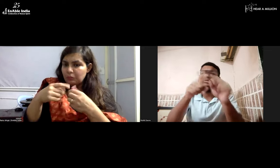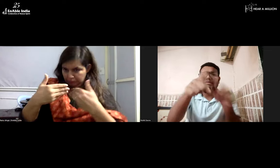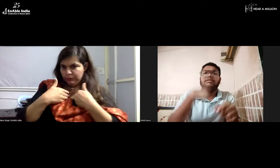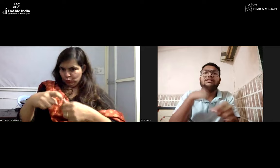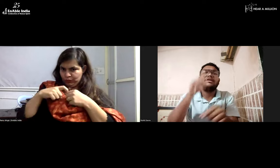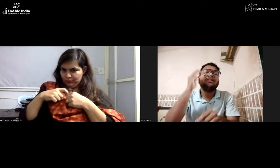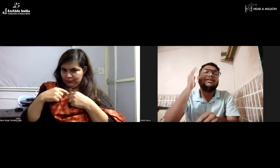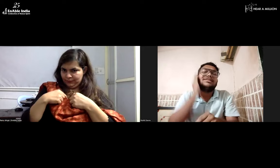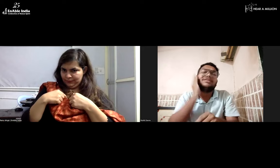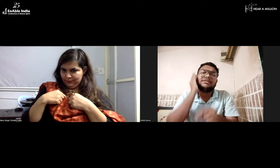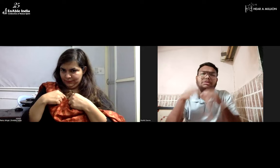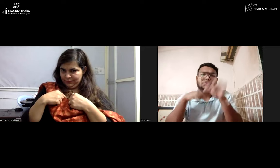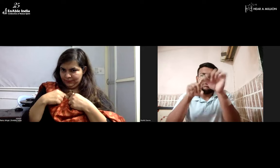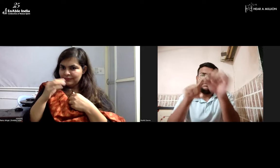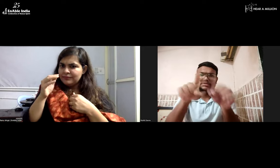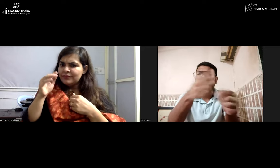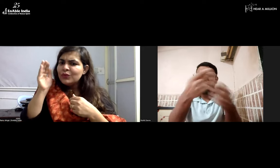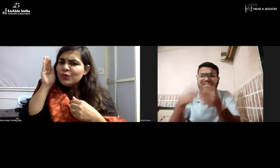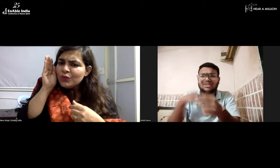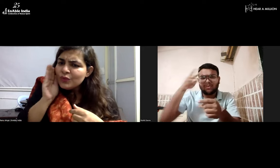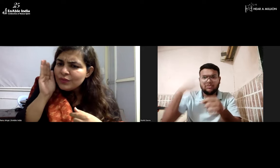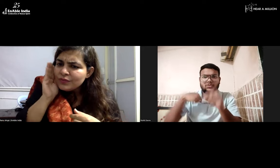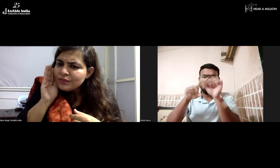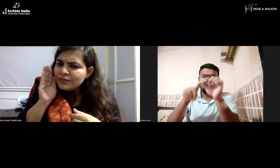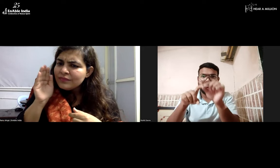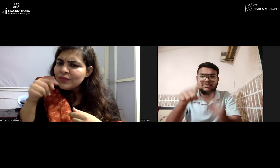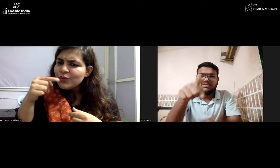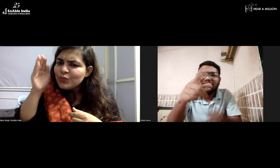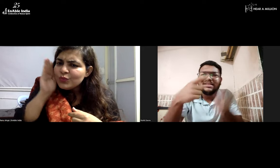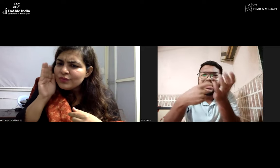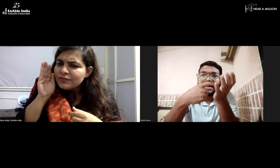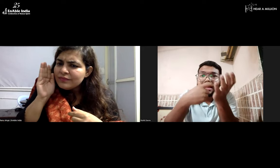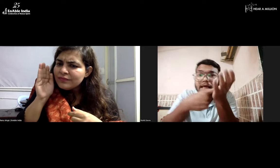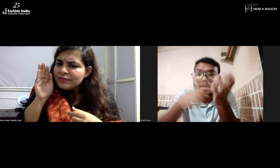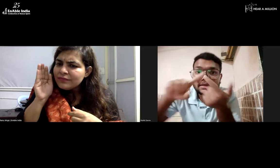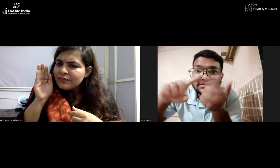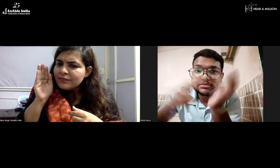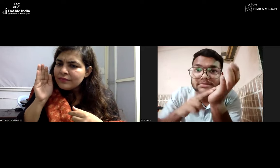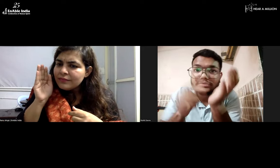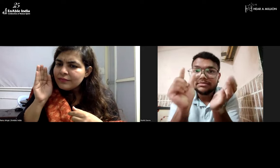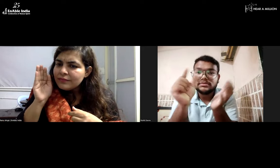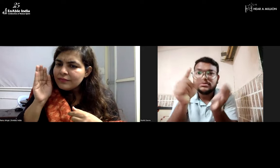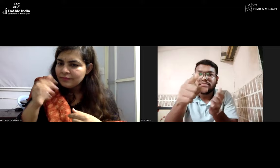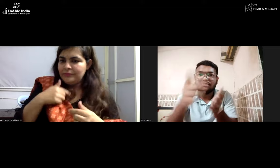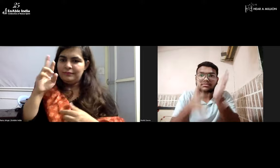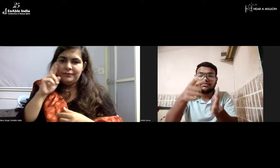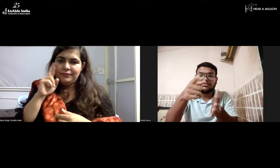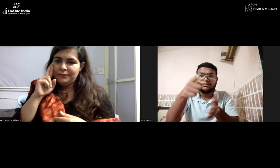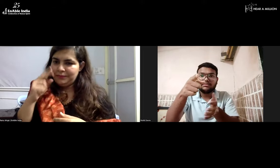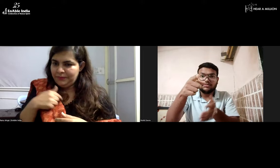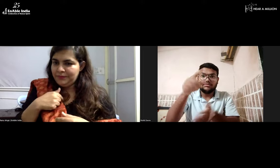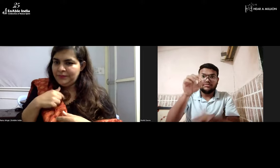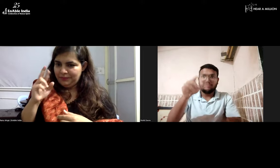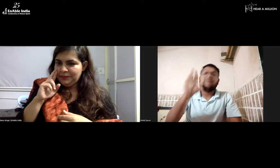them, and we had a open discussion also. And now, if you have any kind of questions, you can raise your hand and please ask